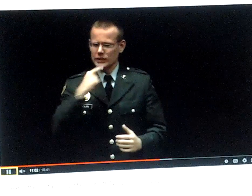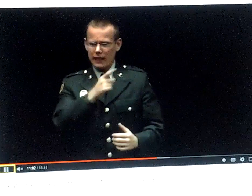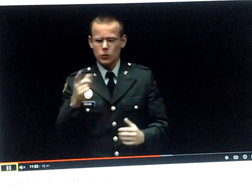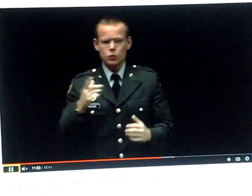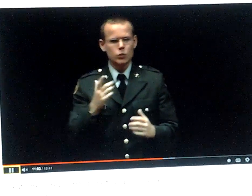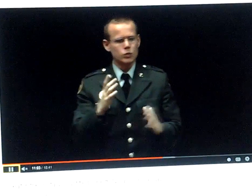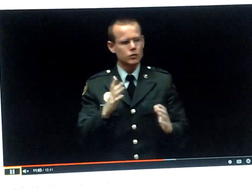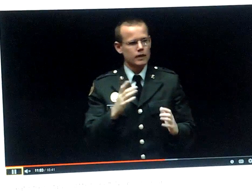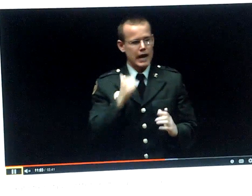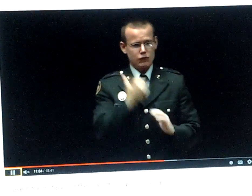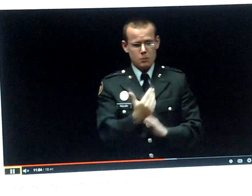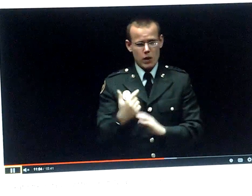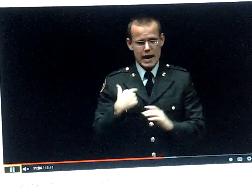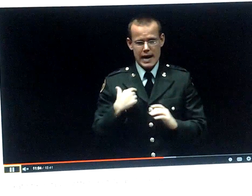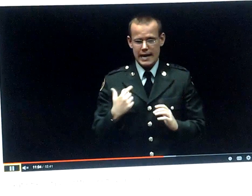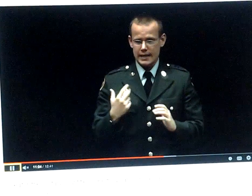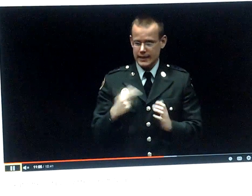I needed.